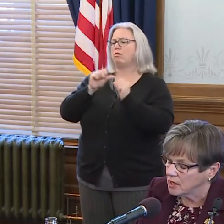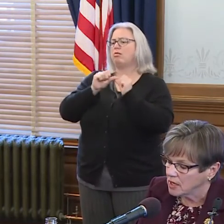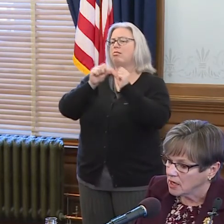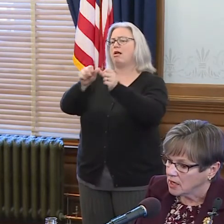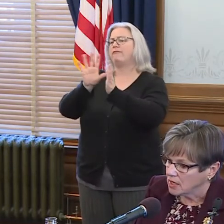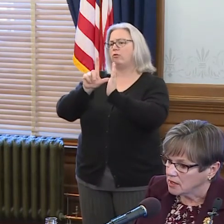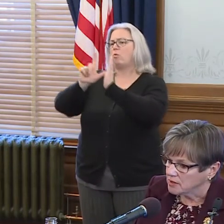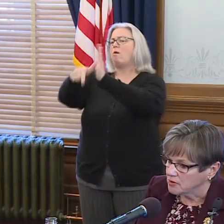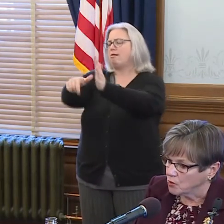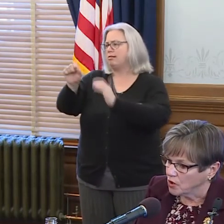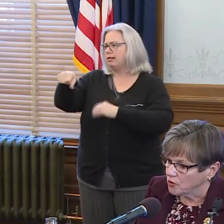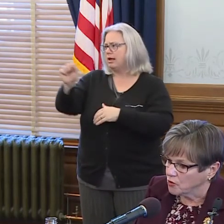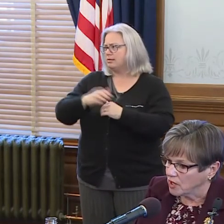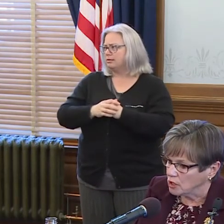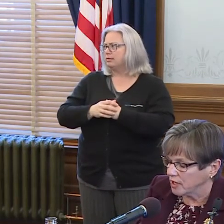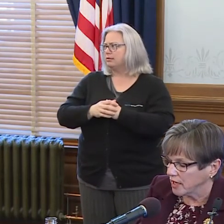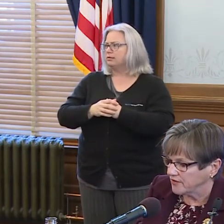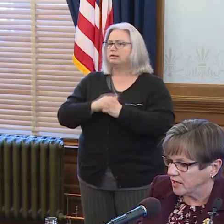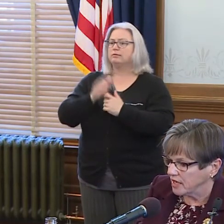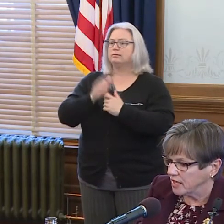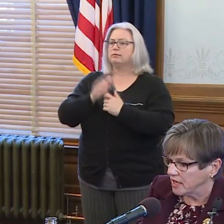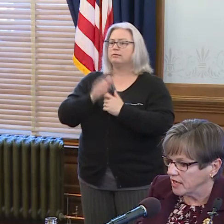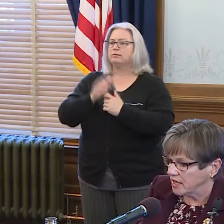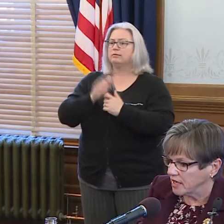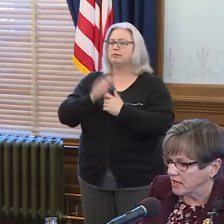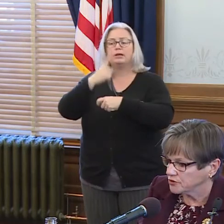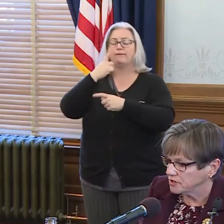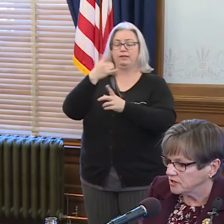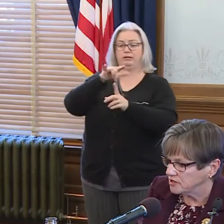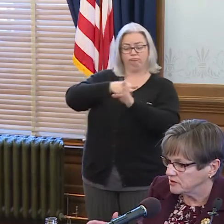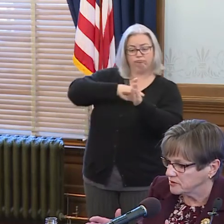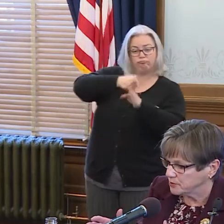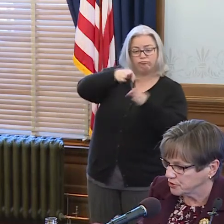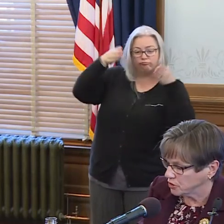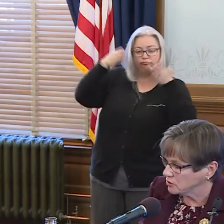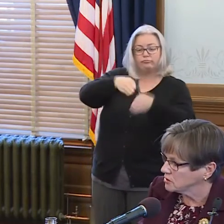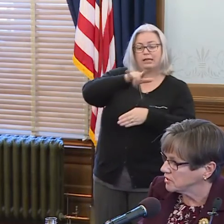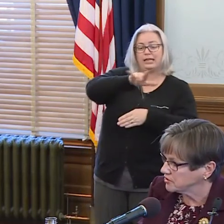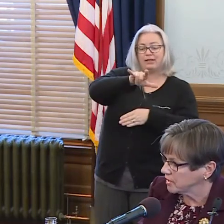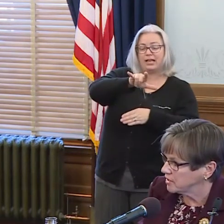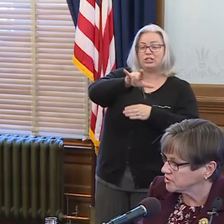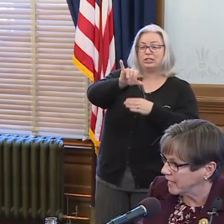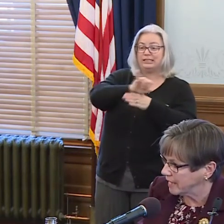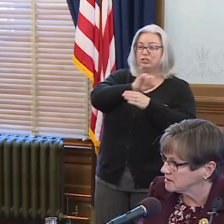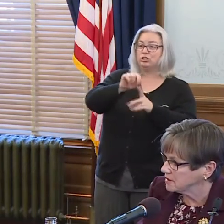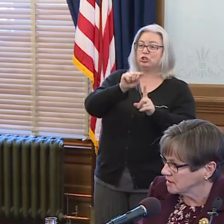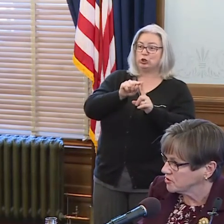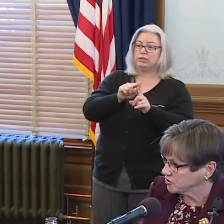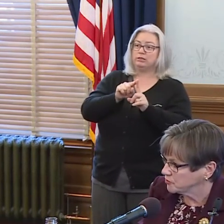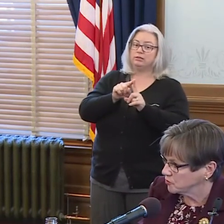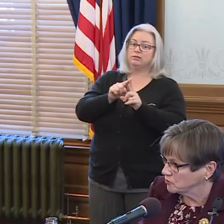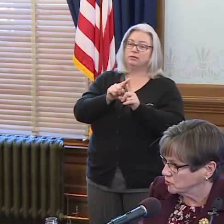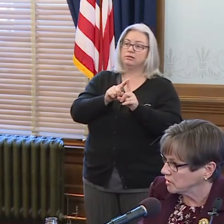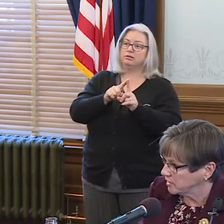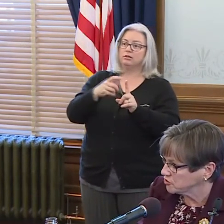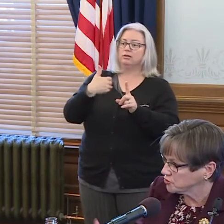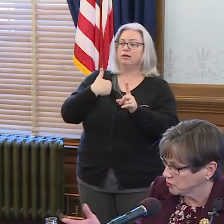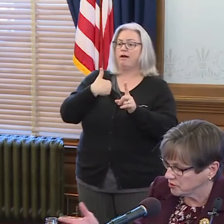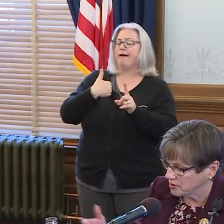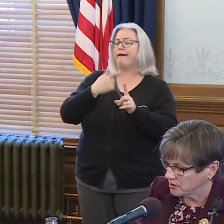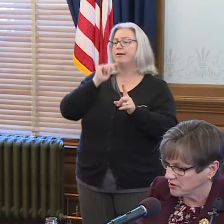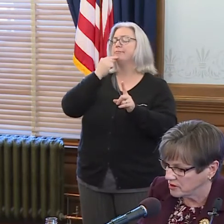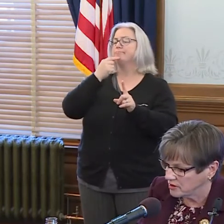time. When I look at the aviation industry in particular, it's had some real